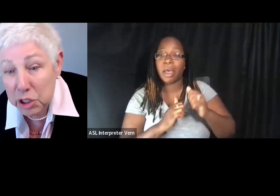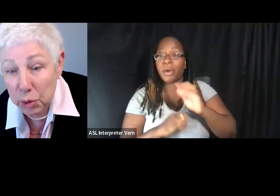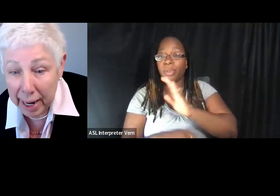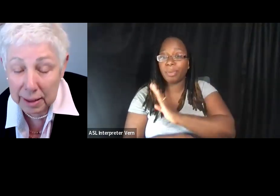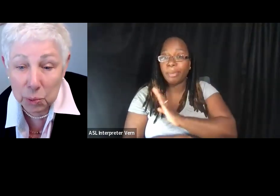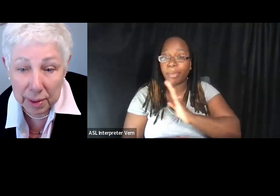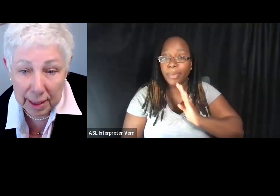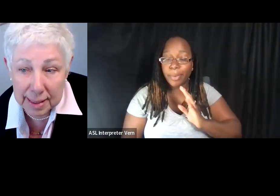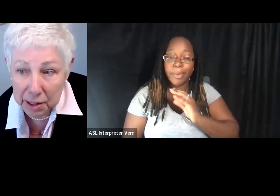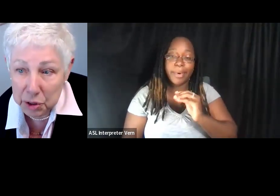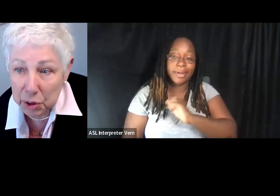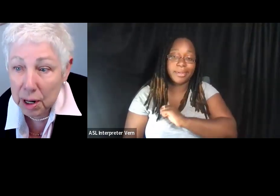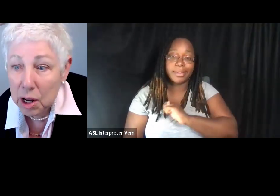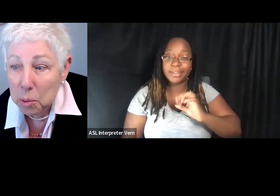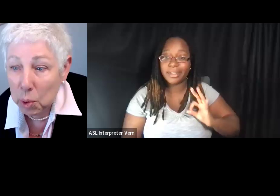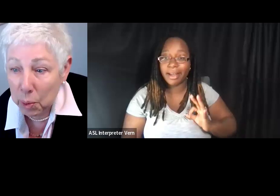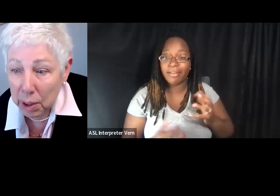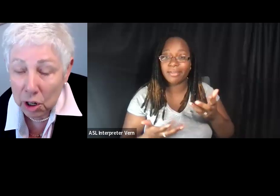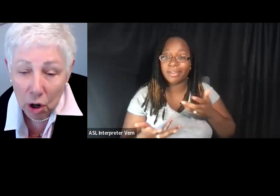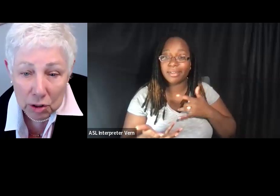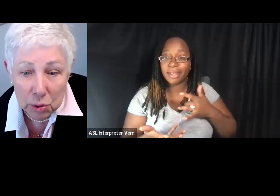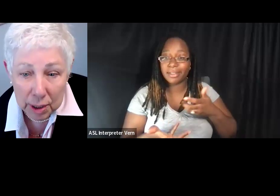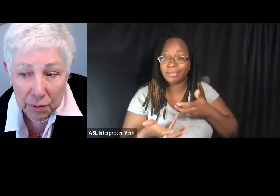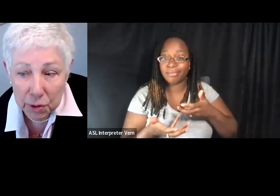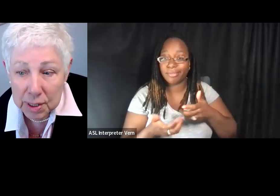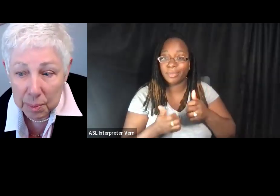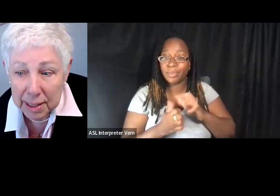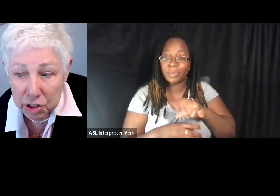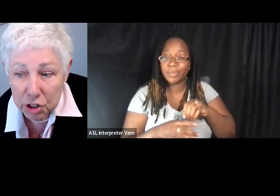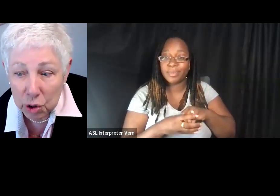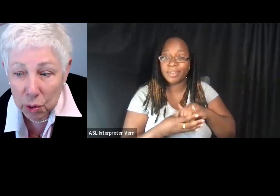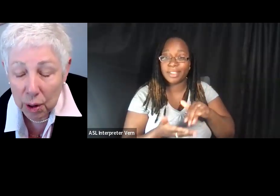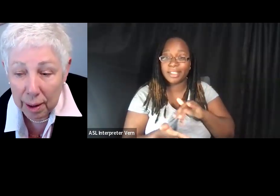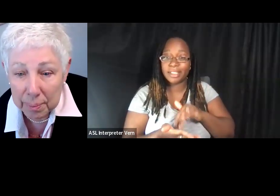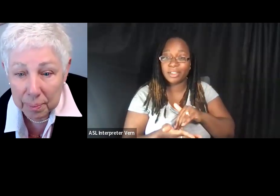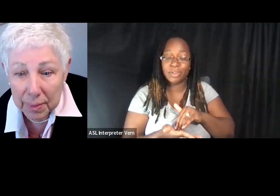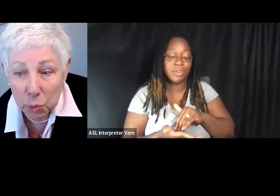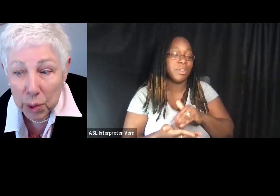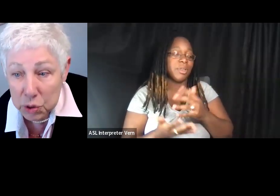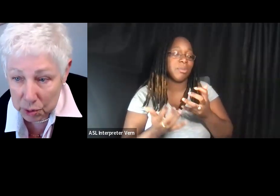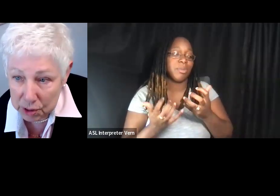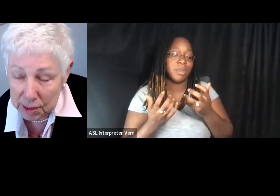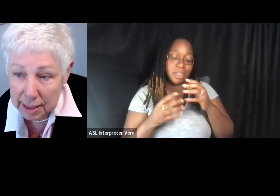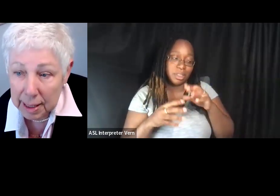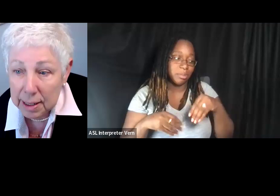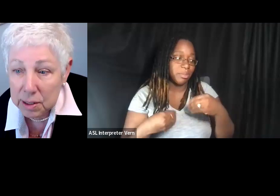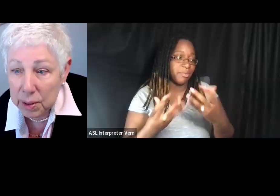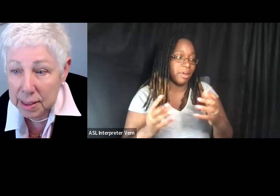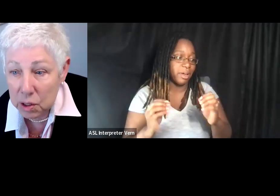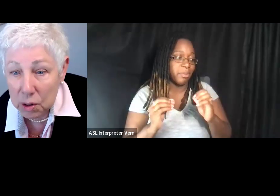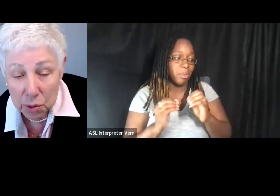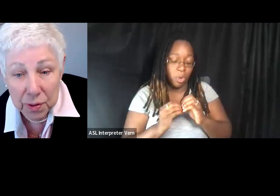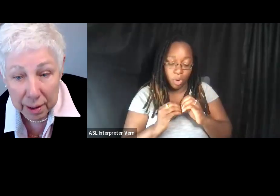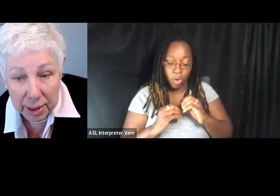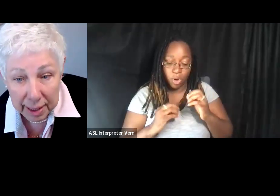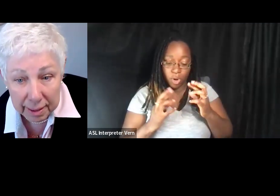staff interact within a center, but we want to also give you some additional resources. So this